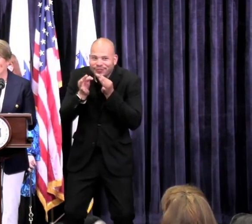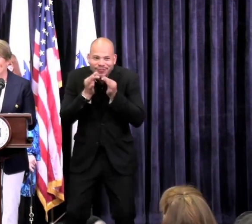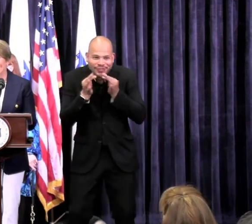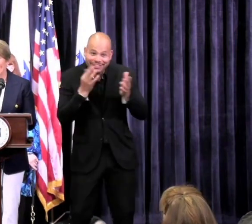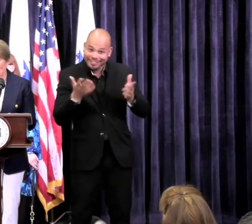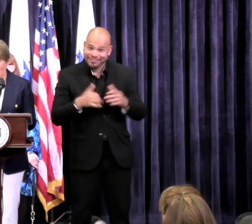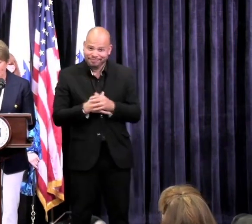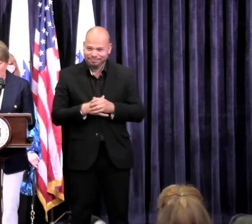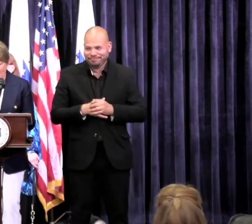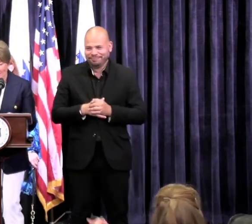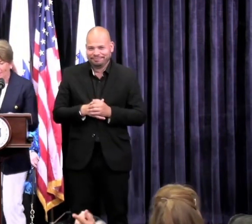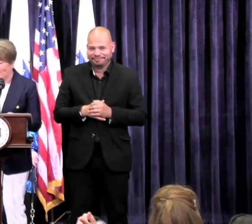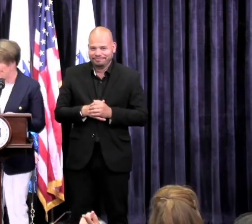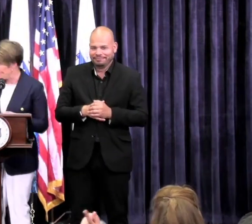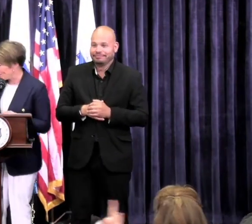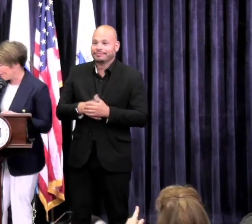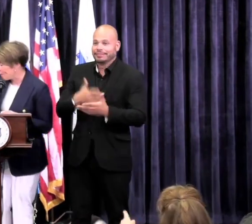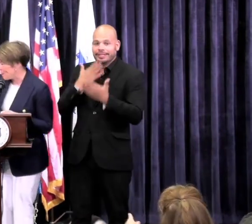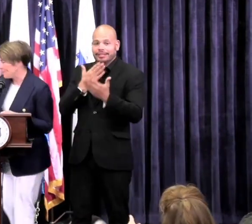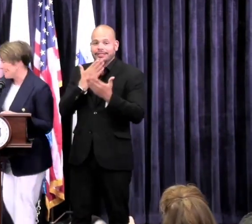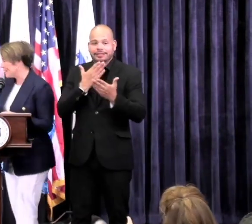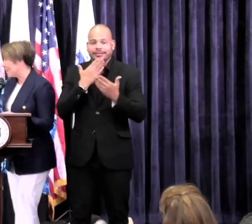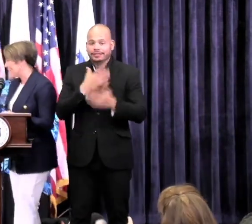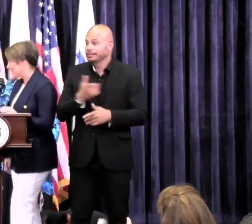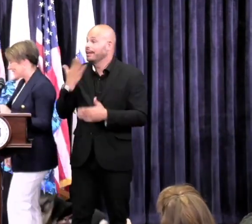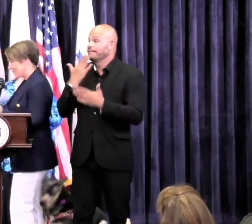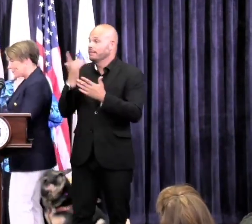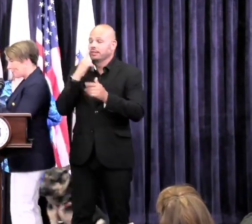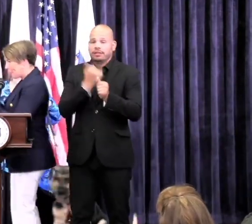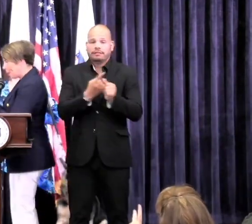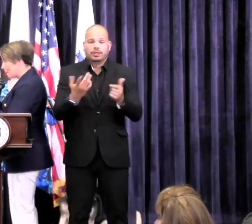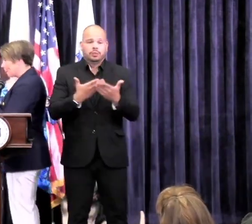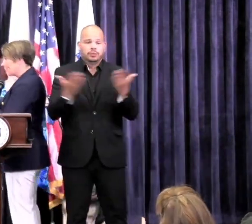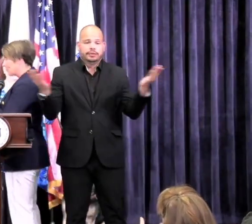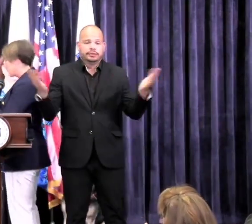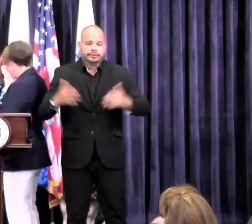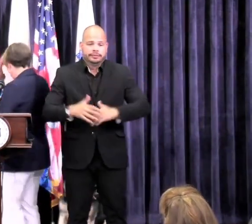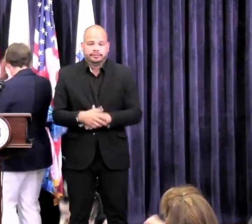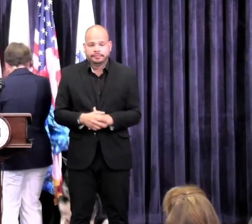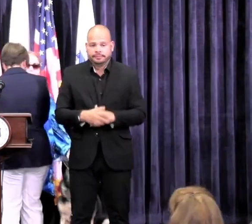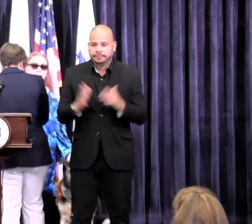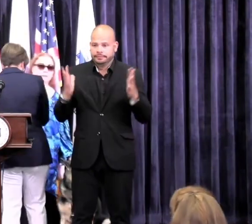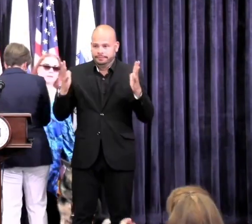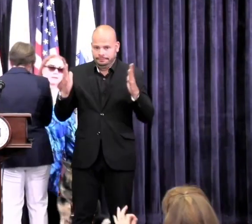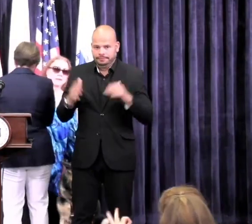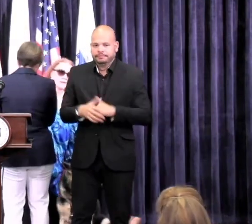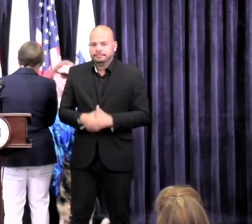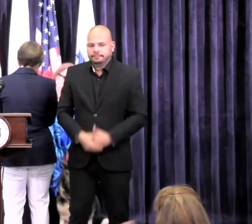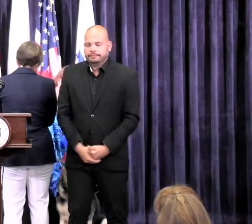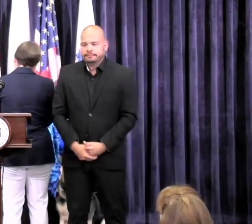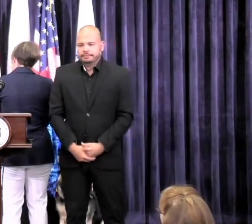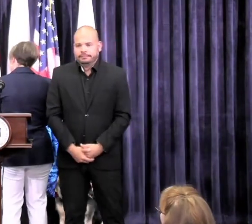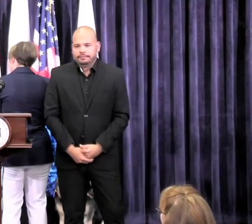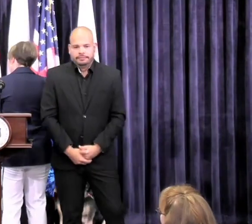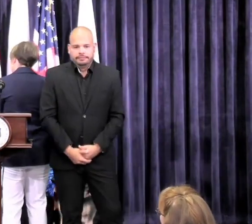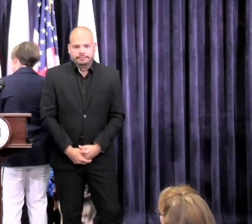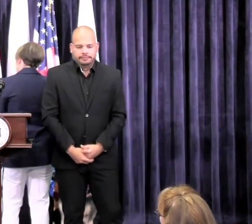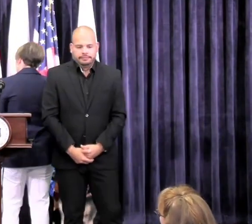all right thank you everybody we'll let uh we'll let folks Step Up thank you